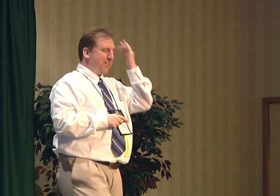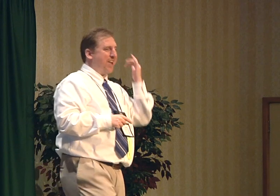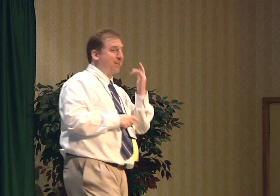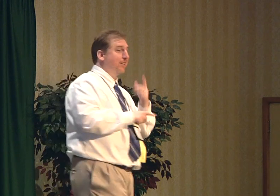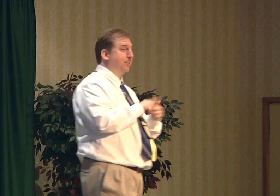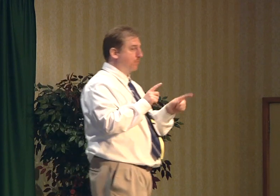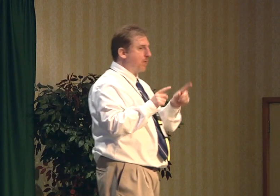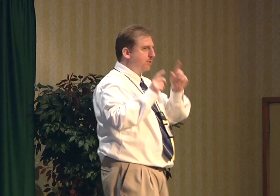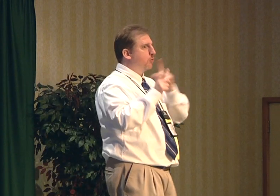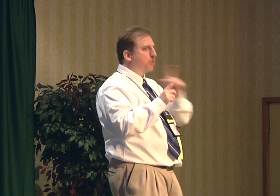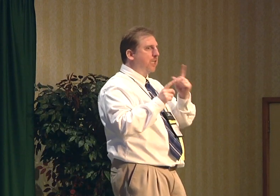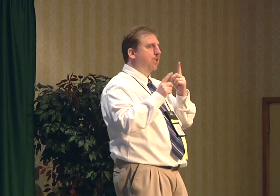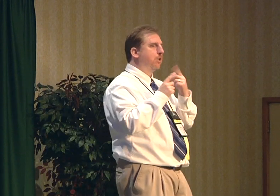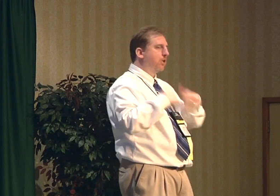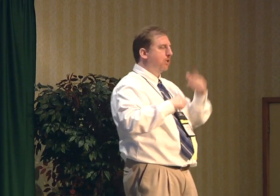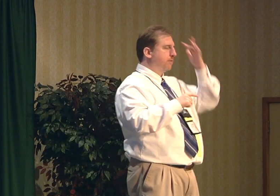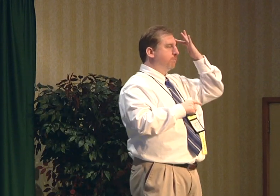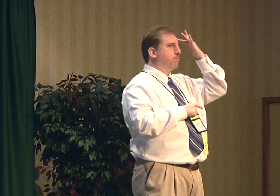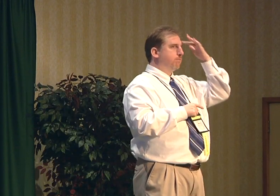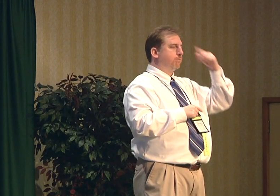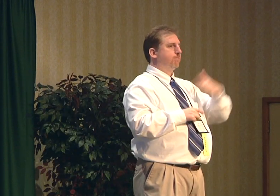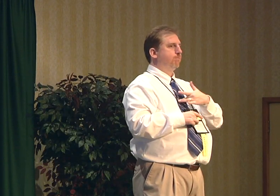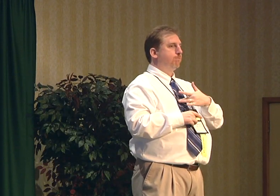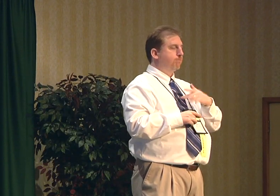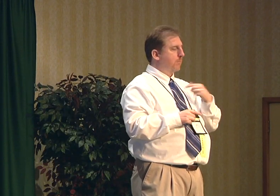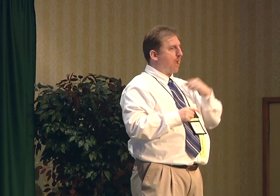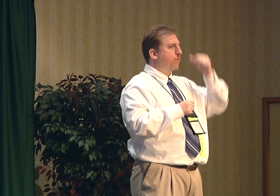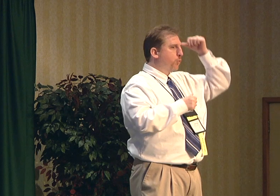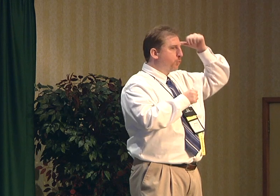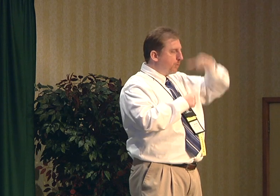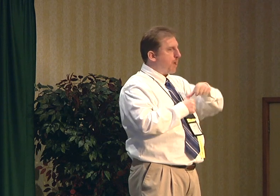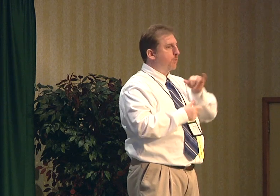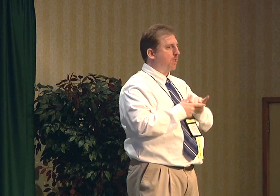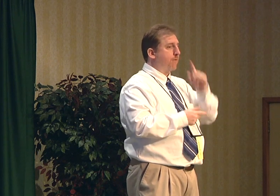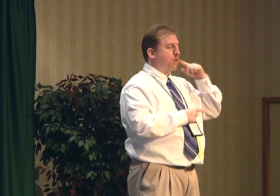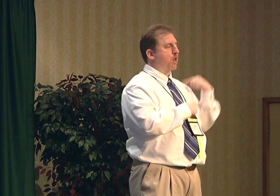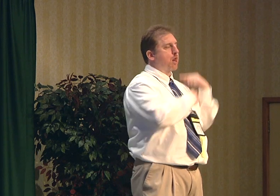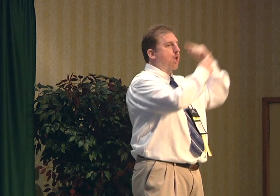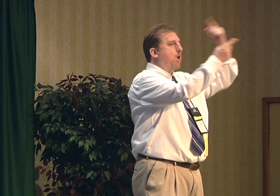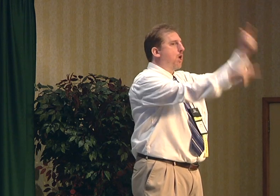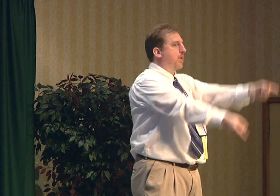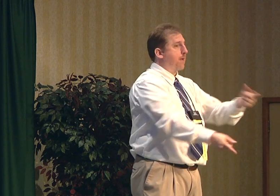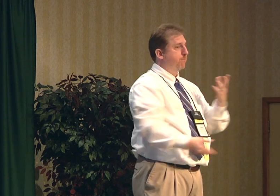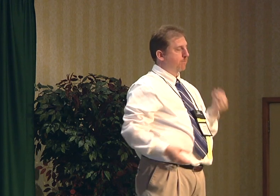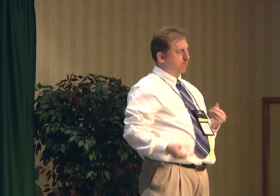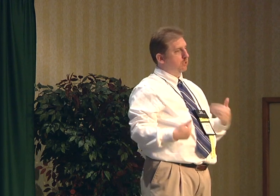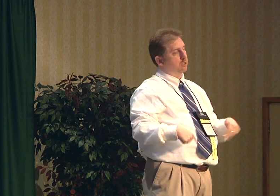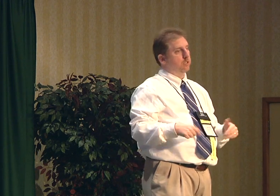who said that quote, I forget, but it really is true. It's something that stuck with me. And I remember